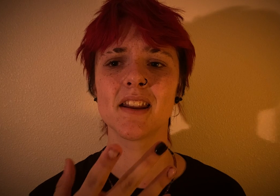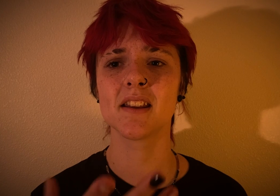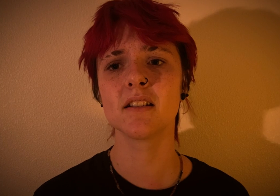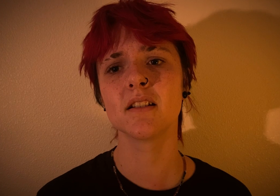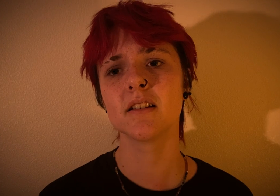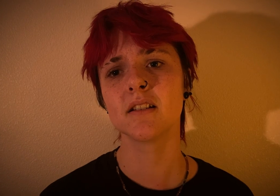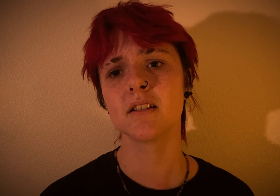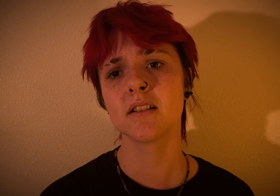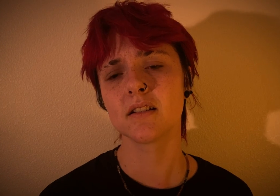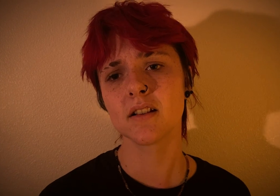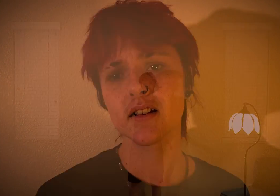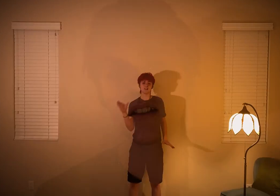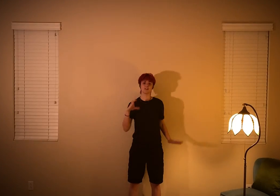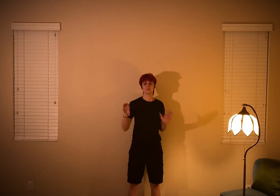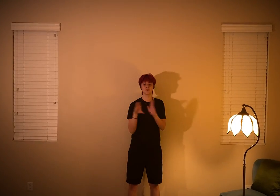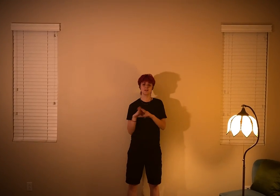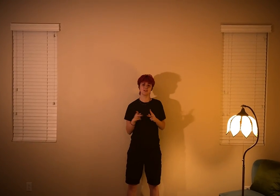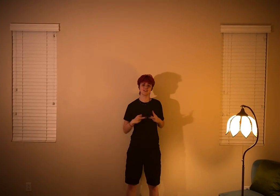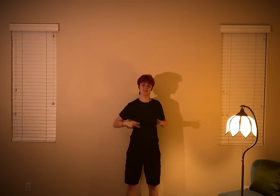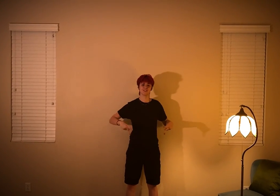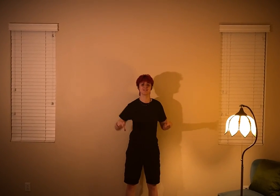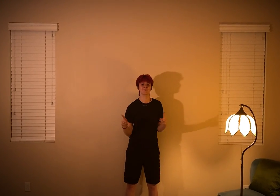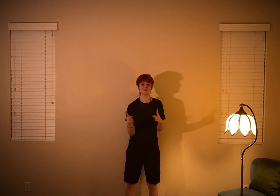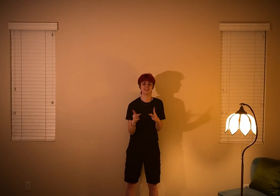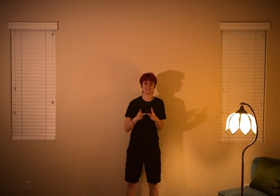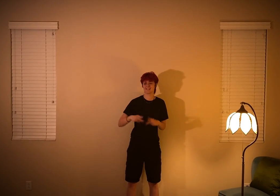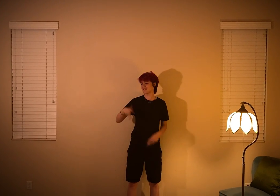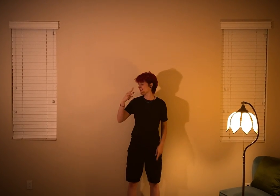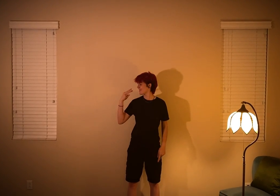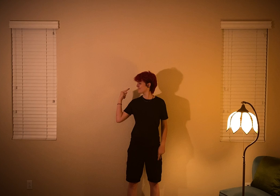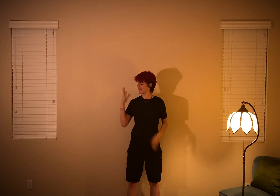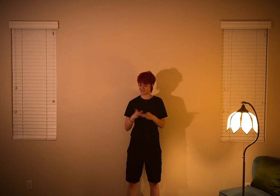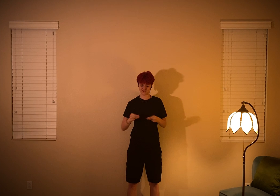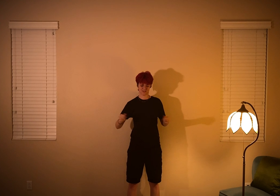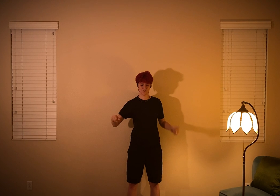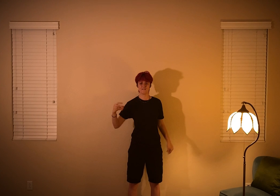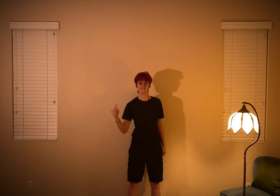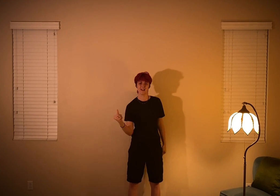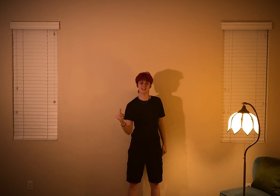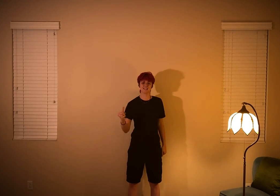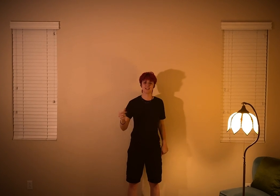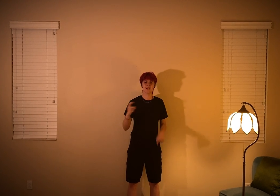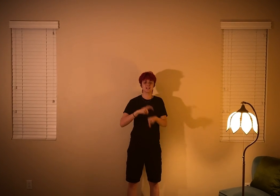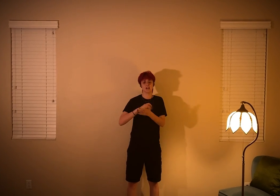were inside my head. Pictures of places, they fade so fast. Sand